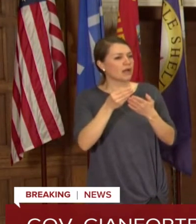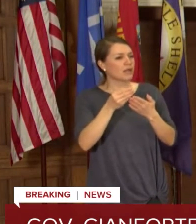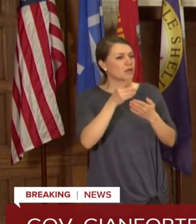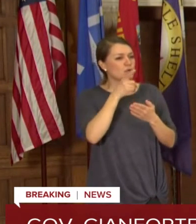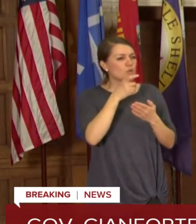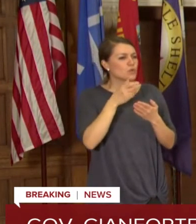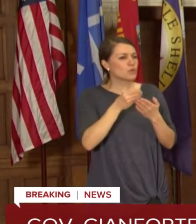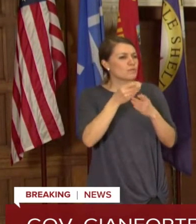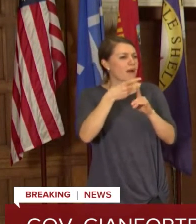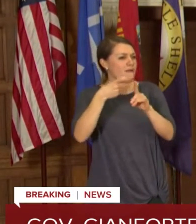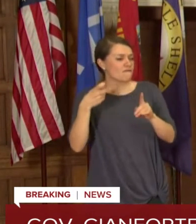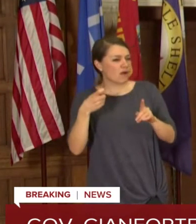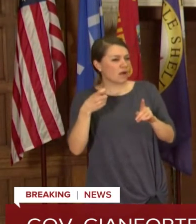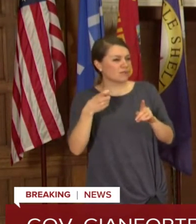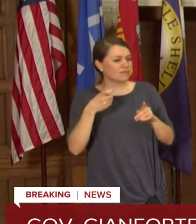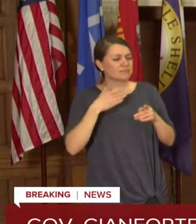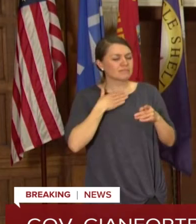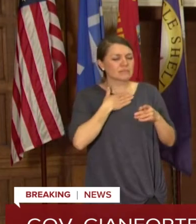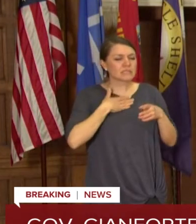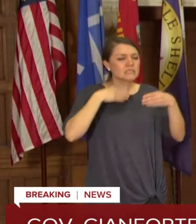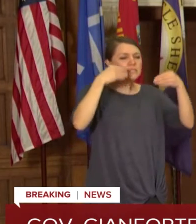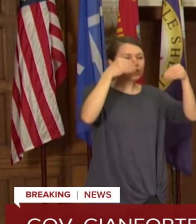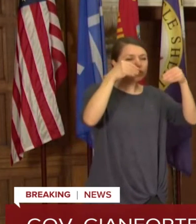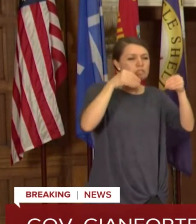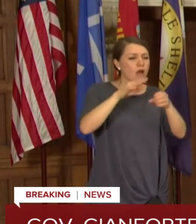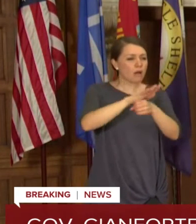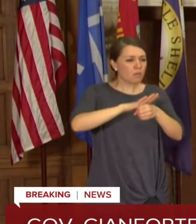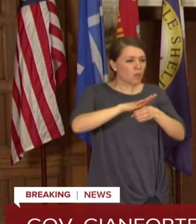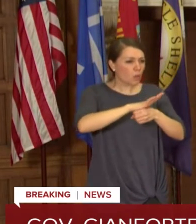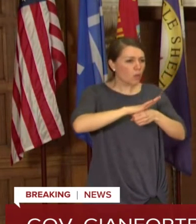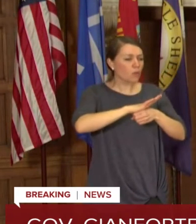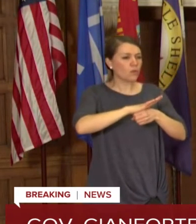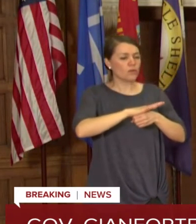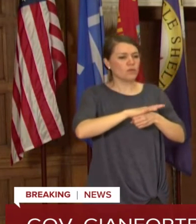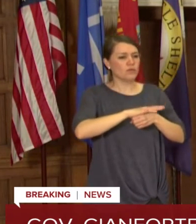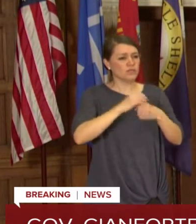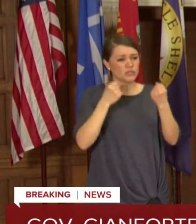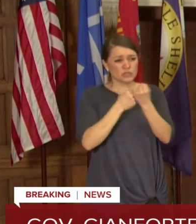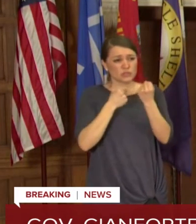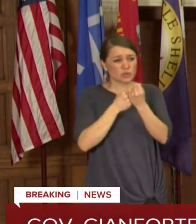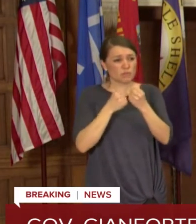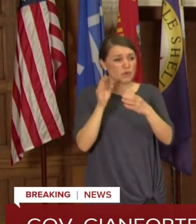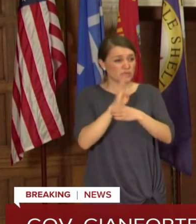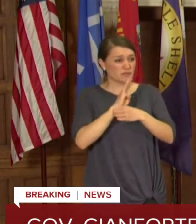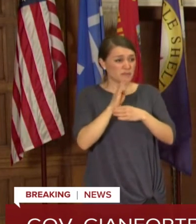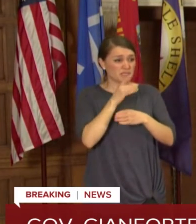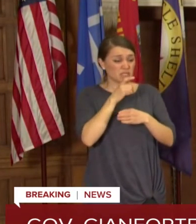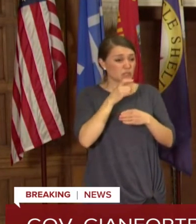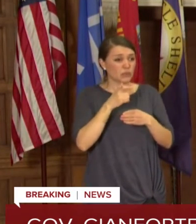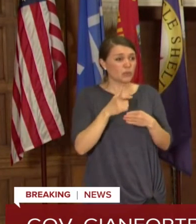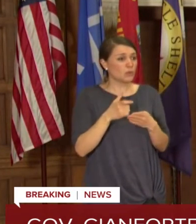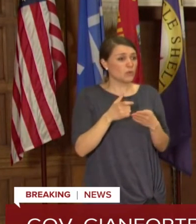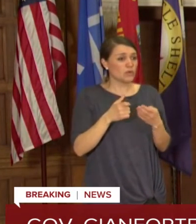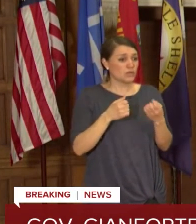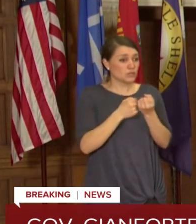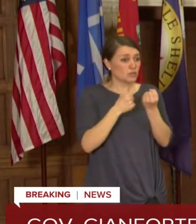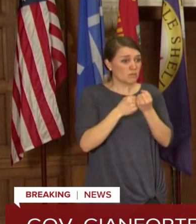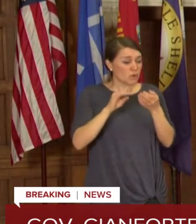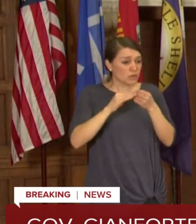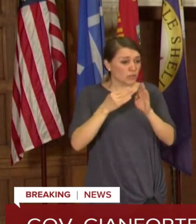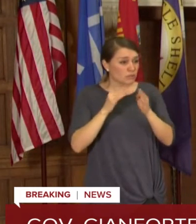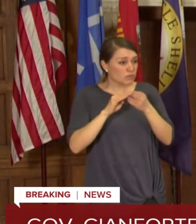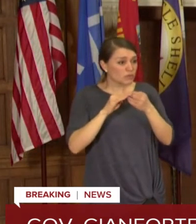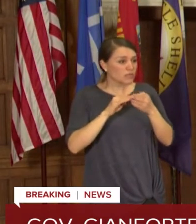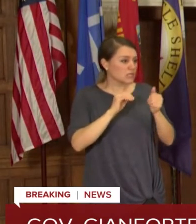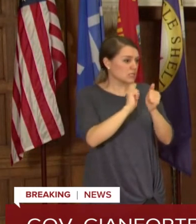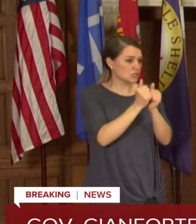locally whenever possible, support those businesses that have long supported our communities through sponsorships of local